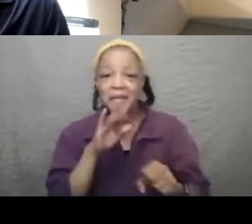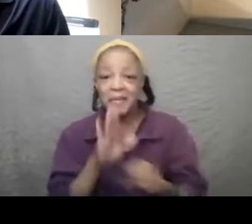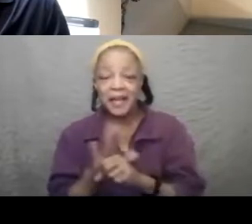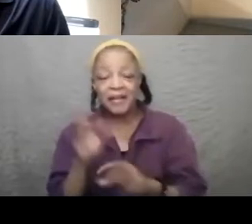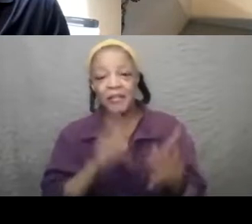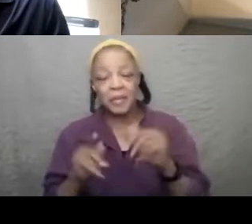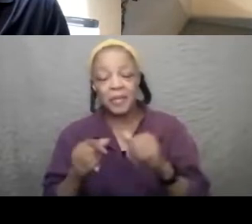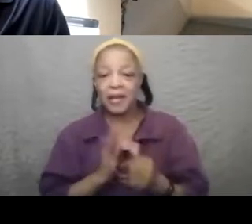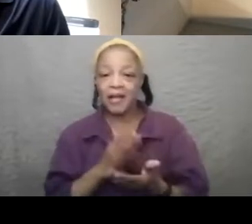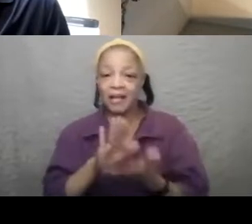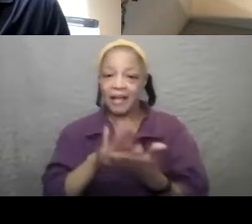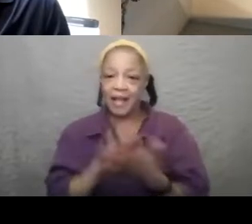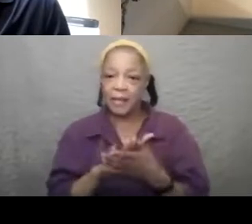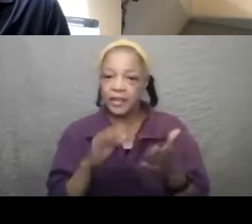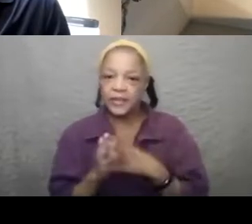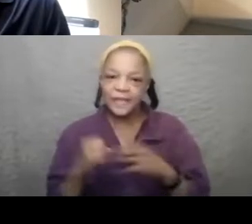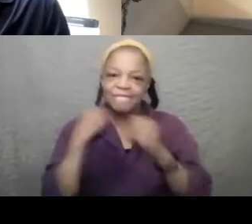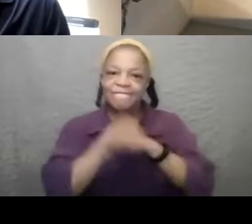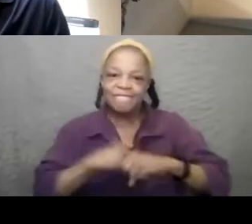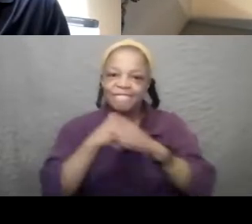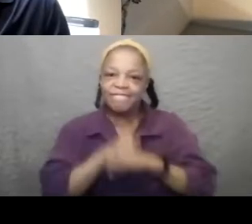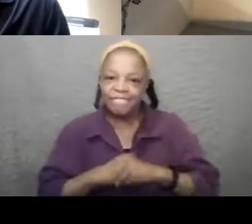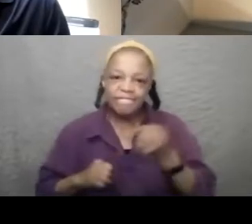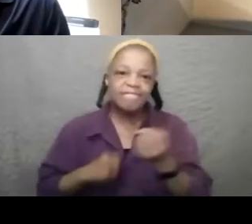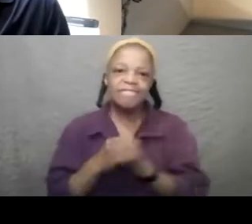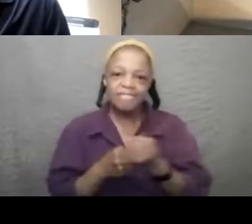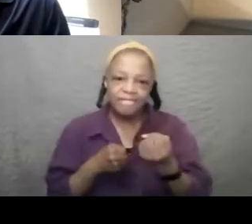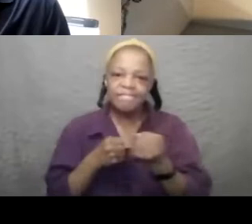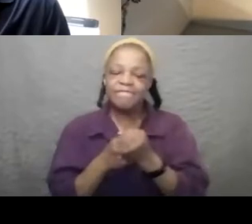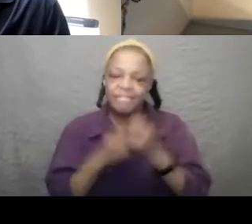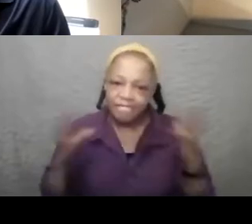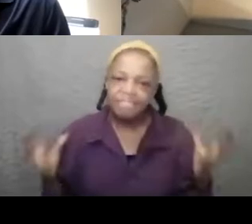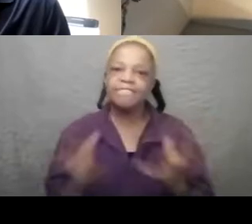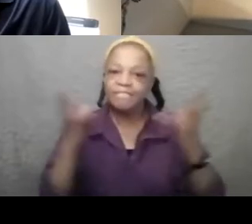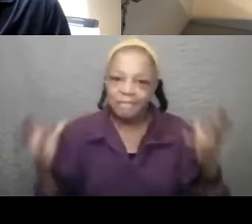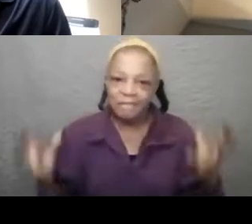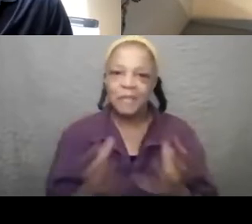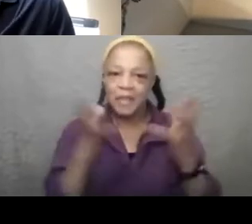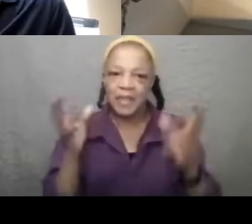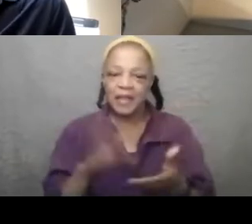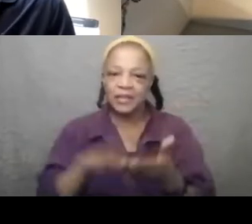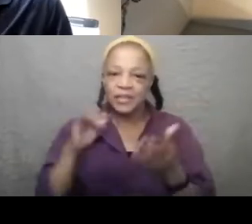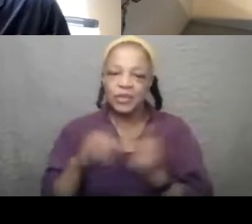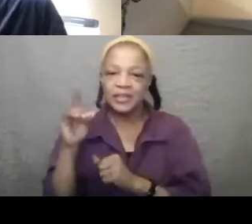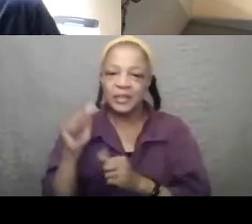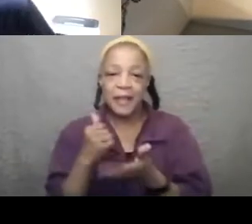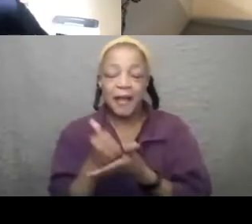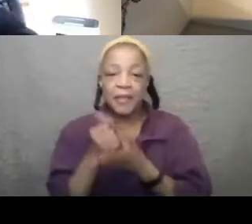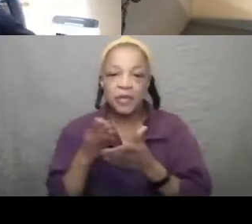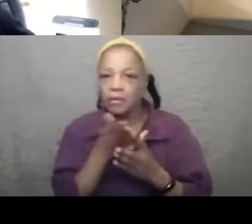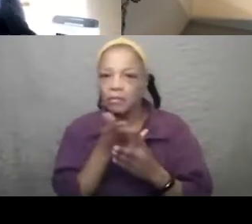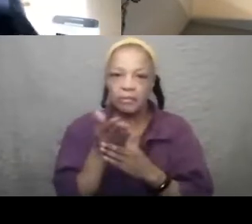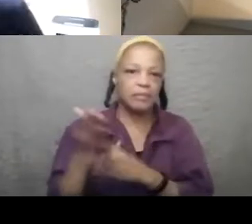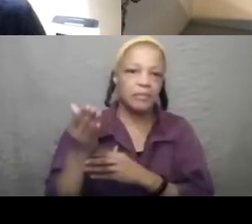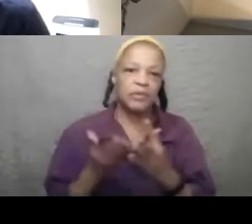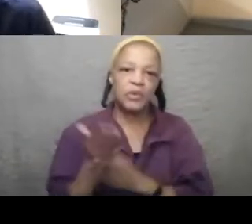have fought for them, who have encouraged them, who have supported them, who have helped them to navigate through